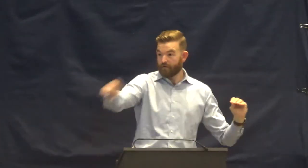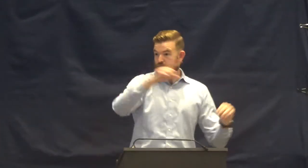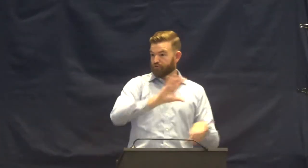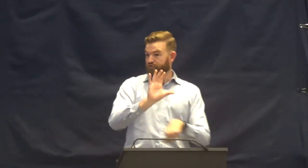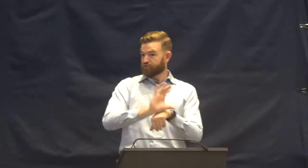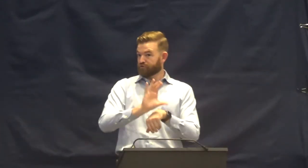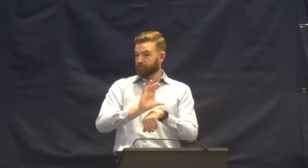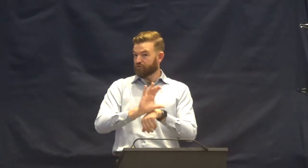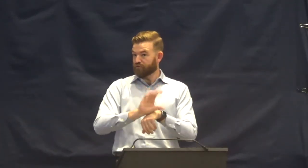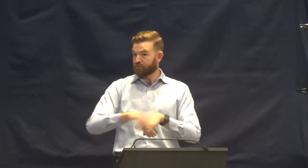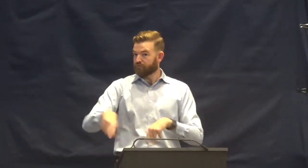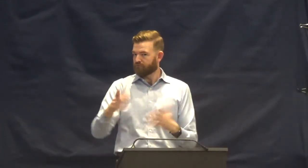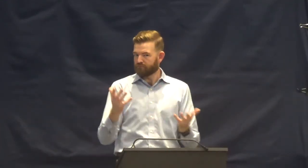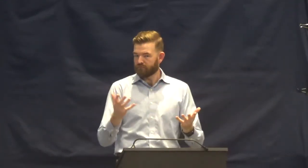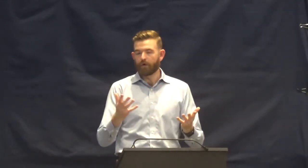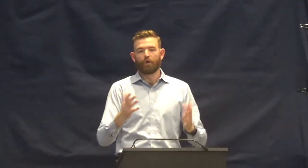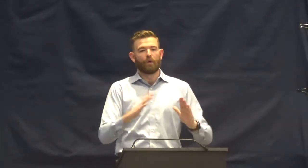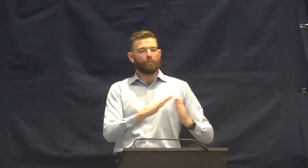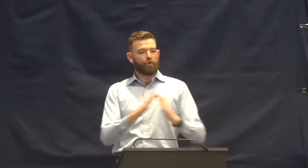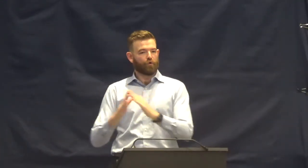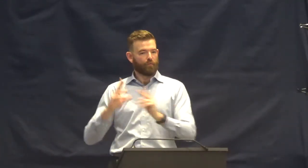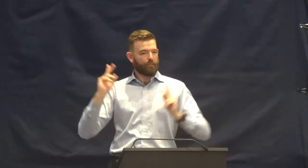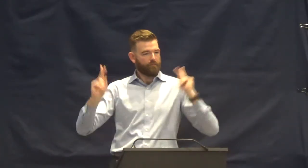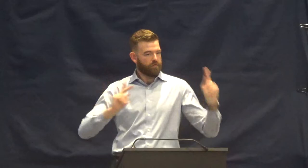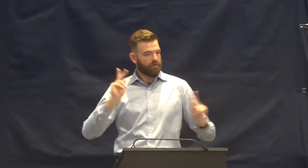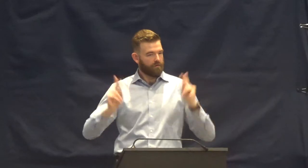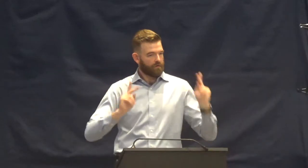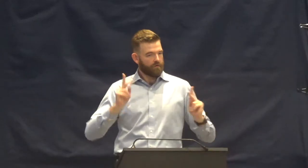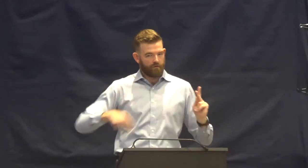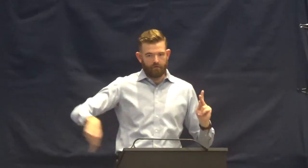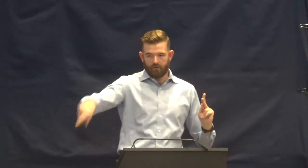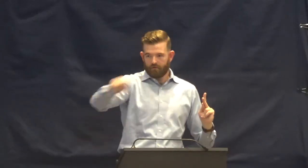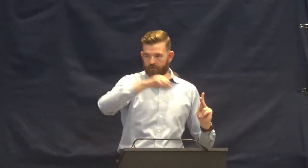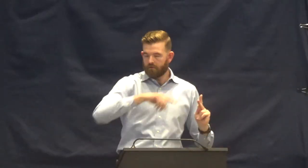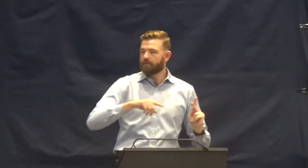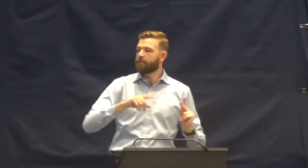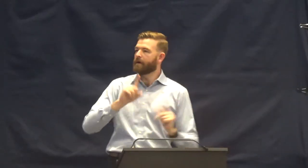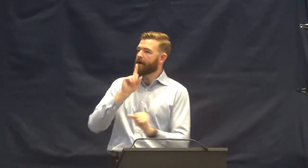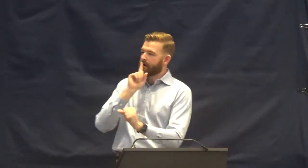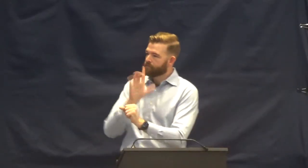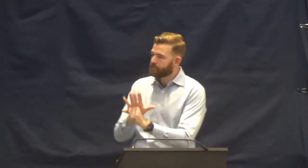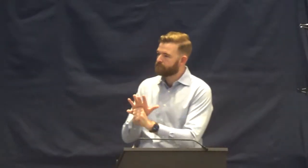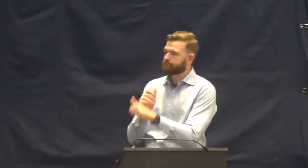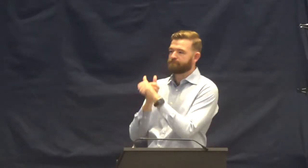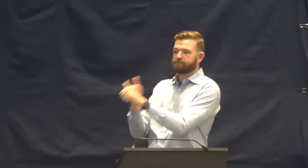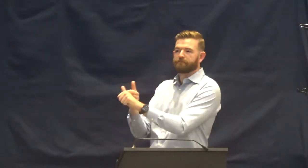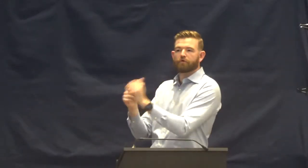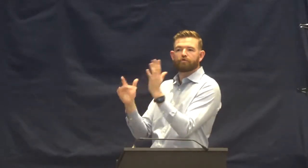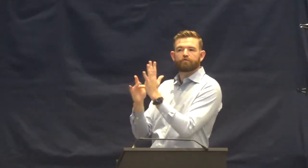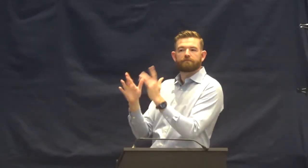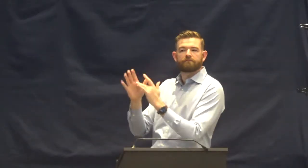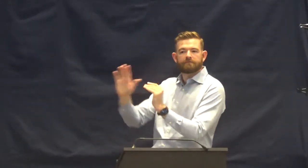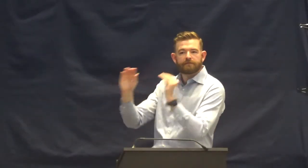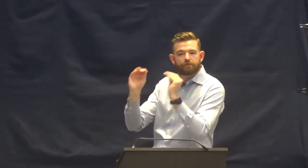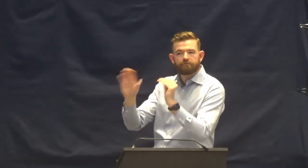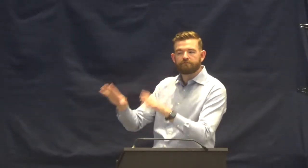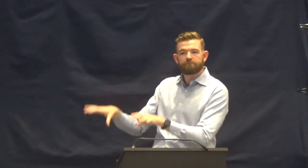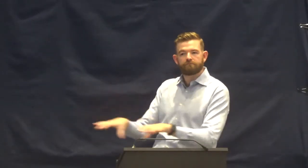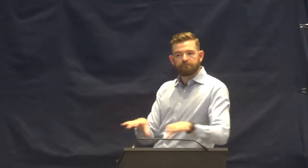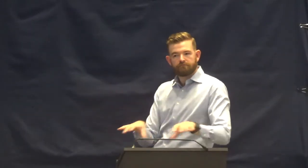ideas. So you, church, you guys are a community of people that are committed to following the